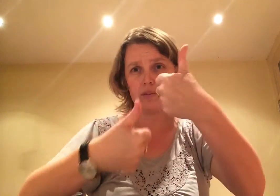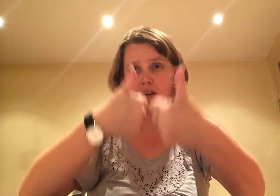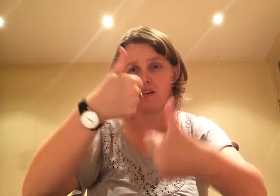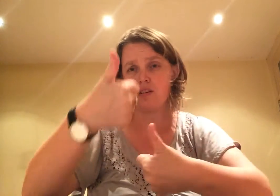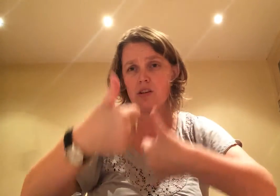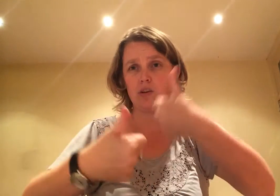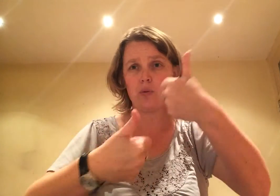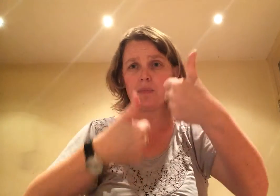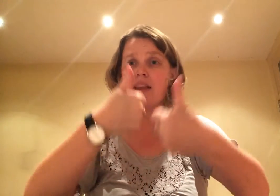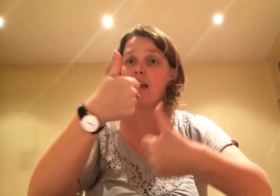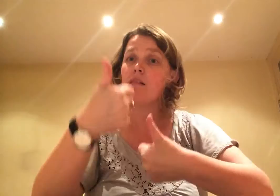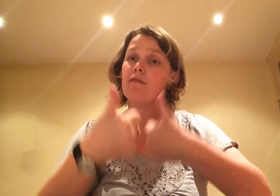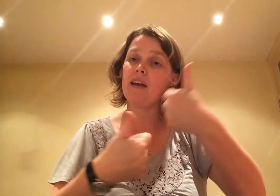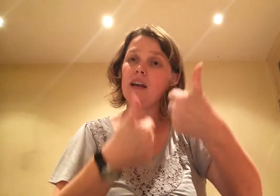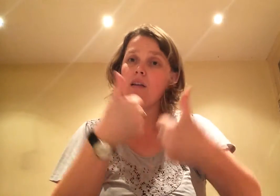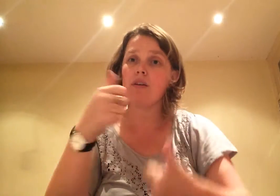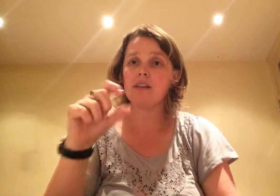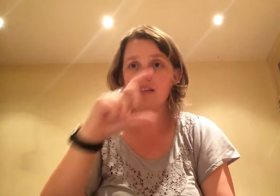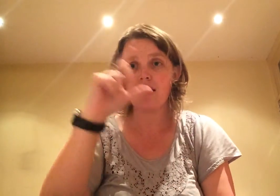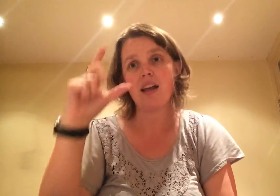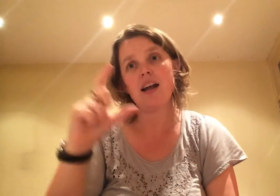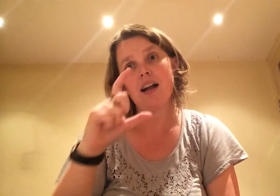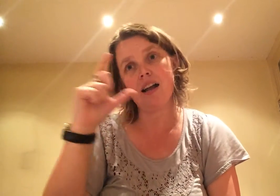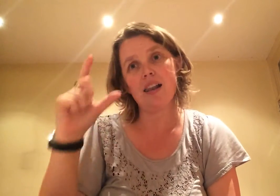round in a circle, favourite colour?